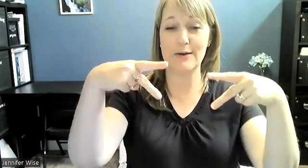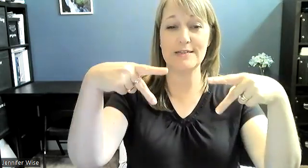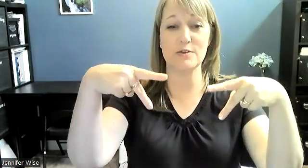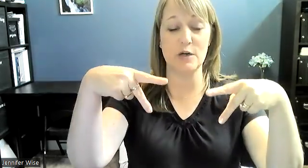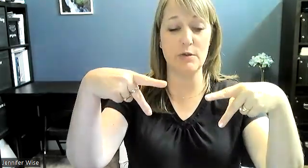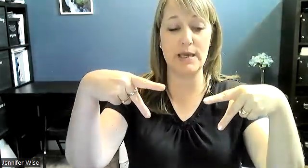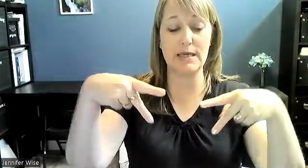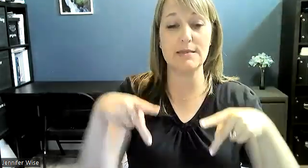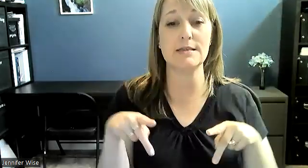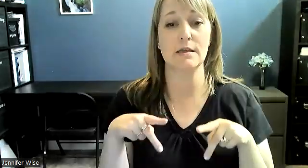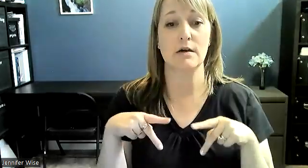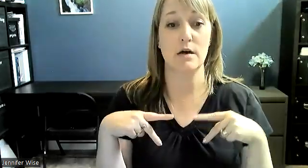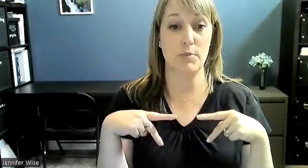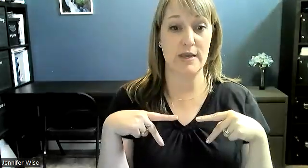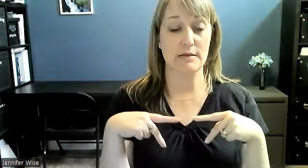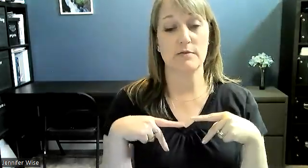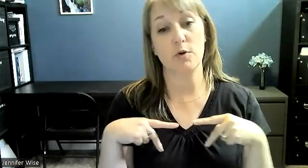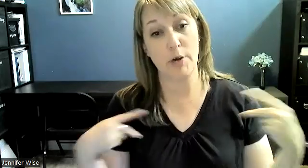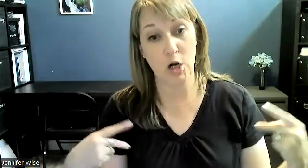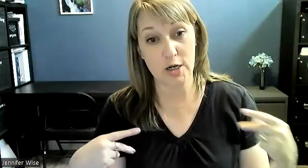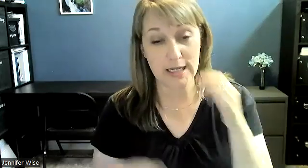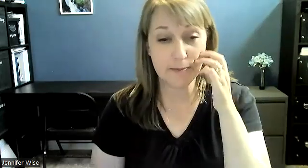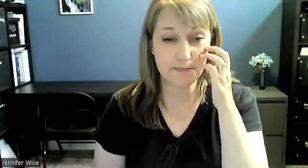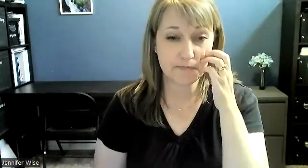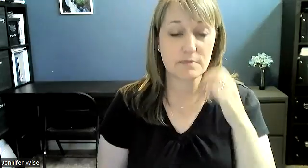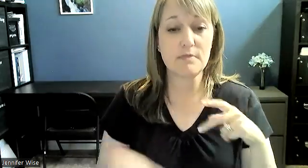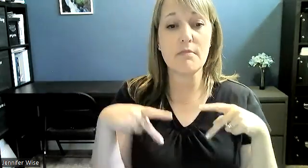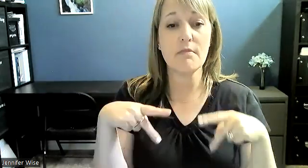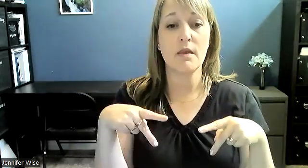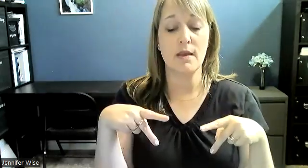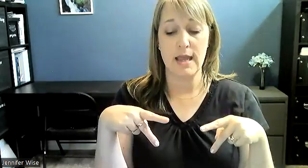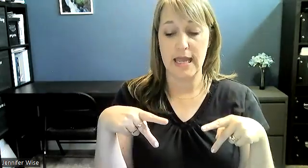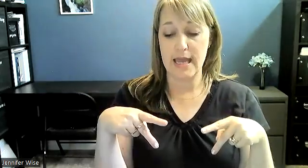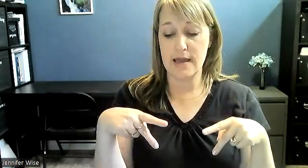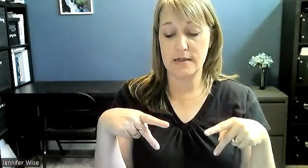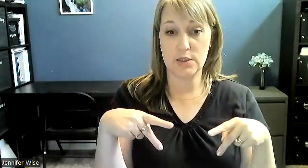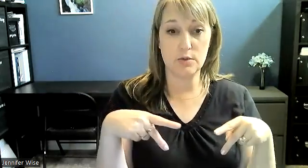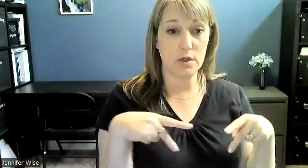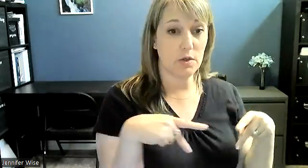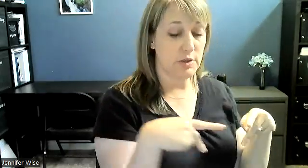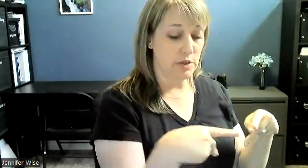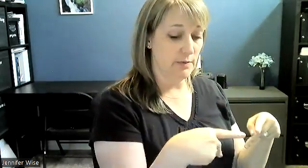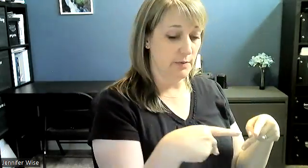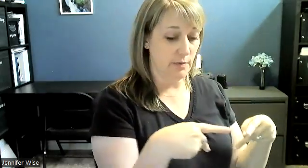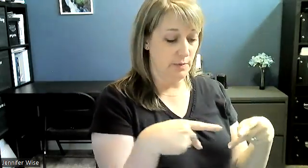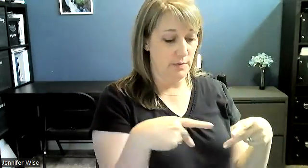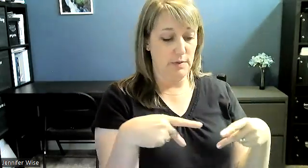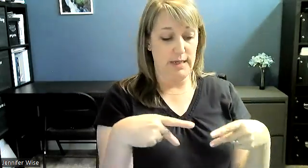All right, so start with P's on both hands for party. and you are going to, like,